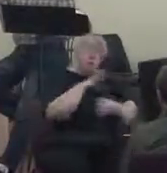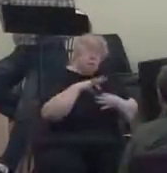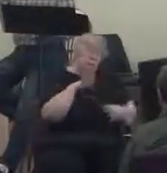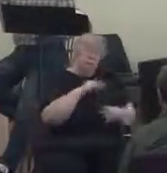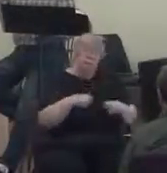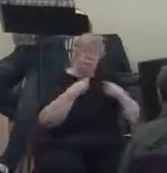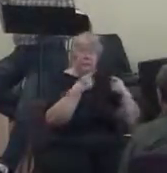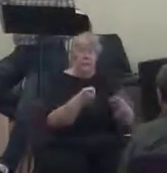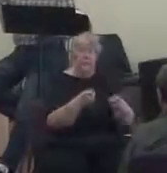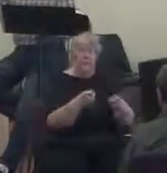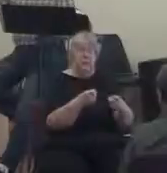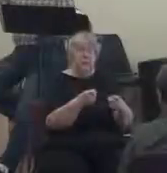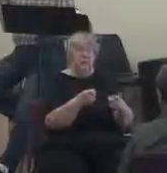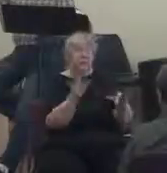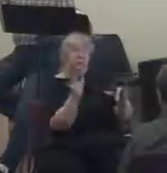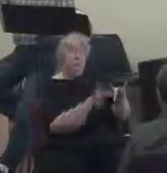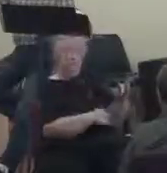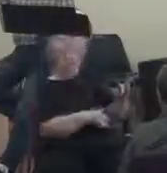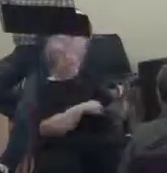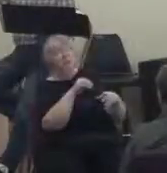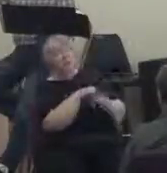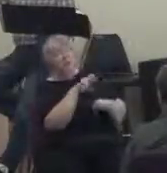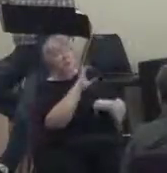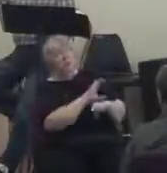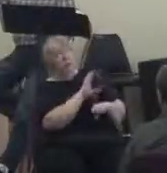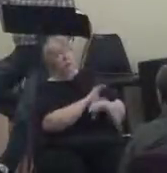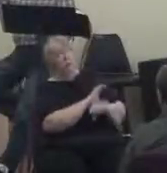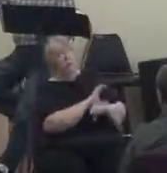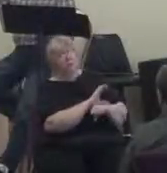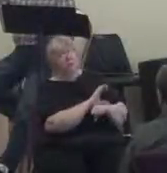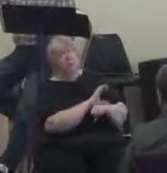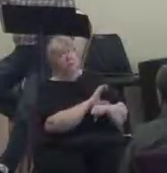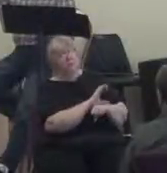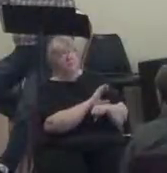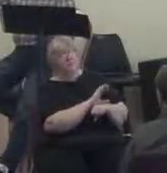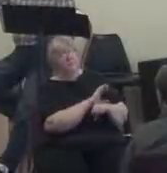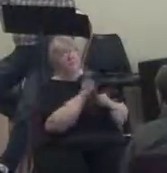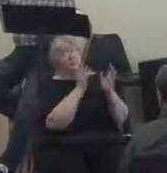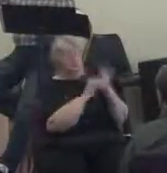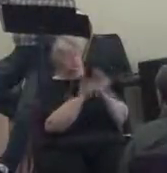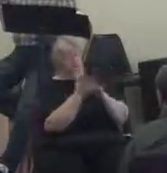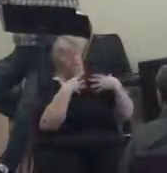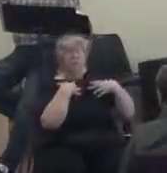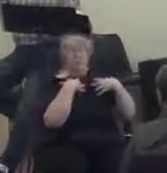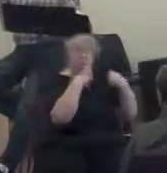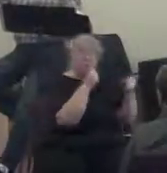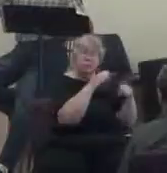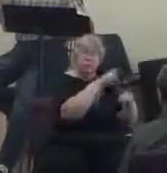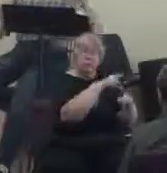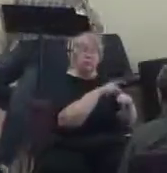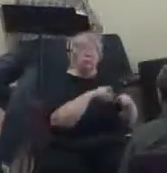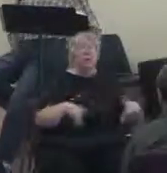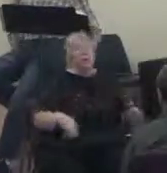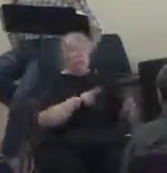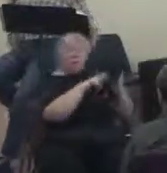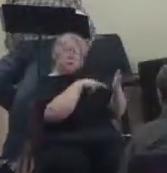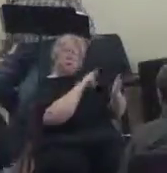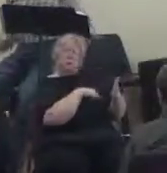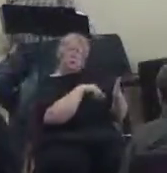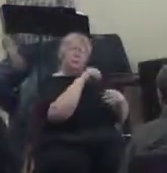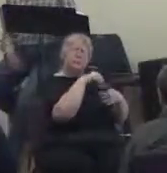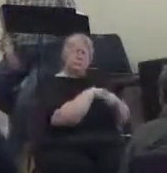of the body of Christ that's short. Jesus restores Peter. Let's read our text this morning. It's